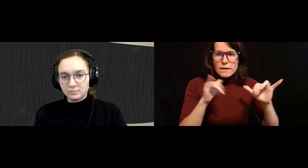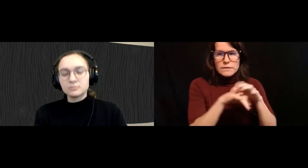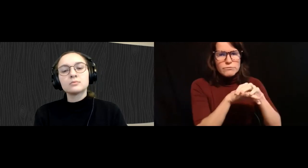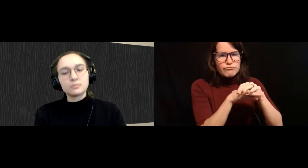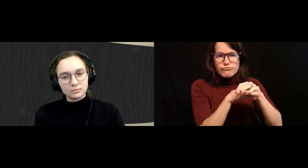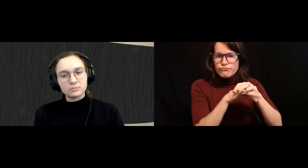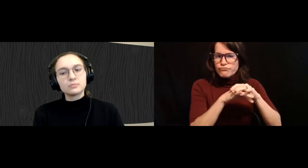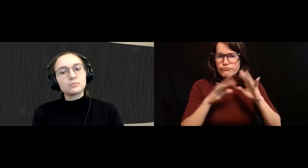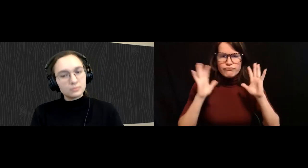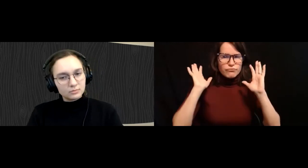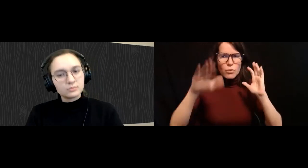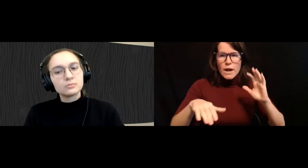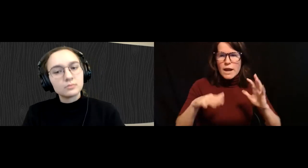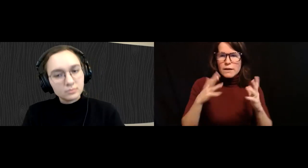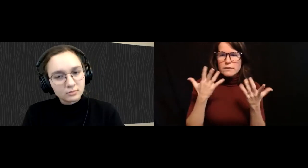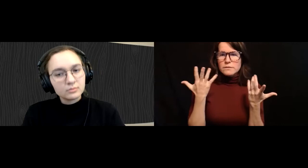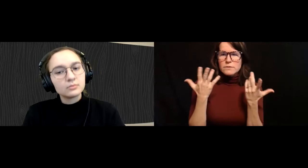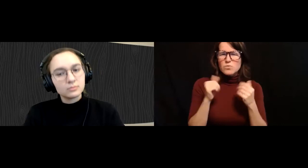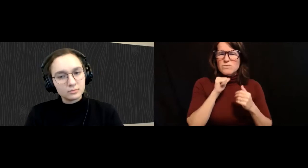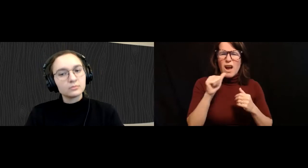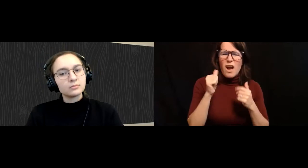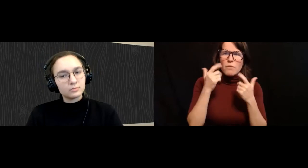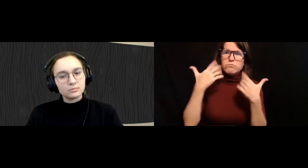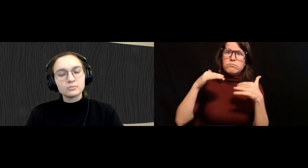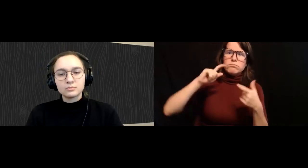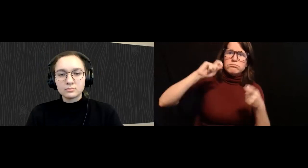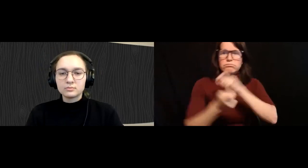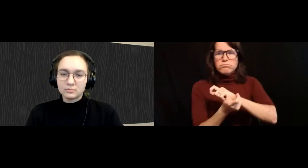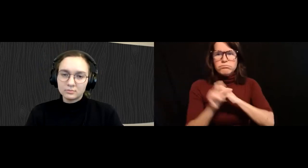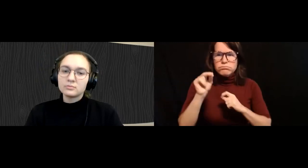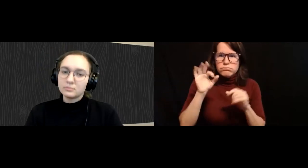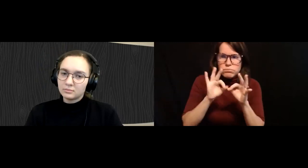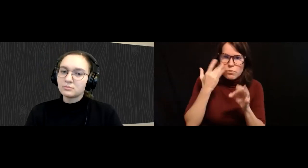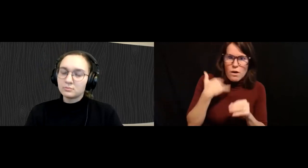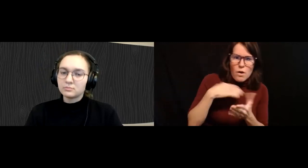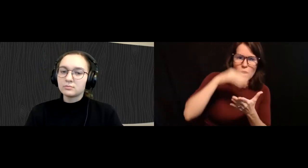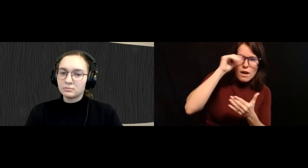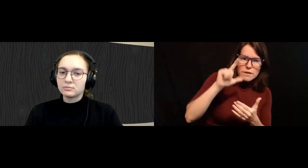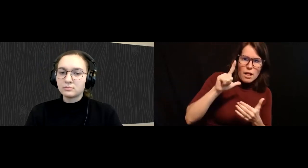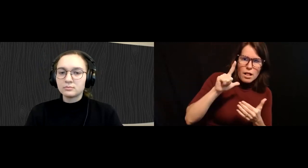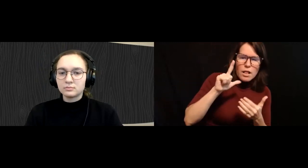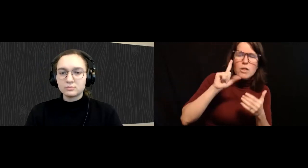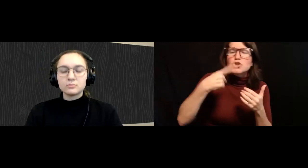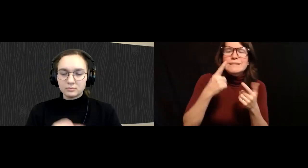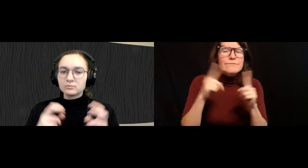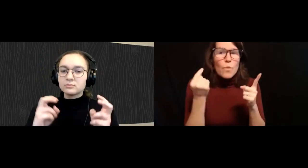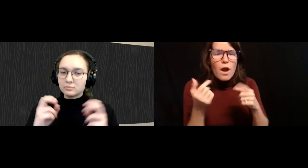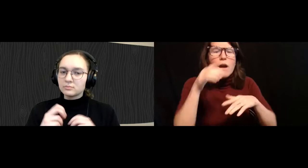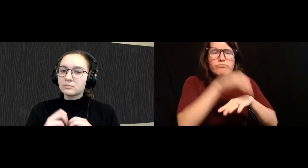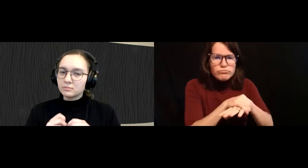I, of course, nod if I understand or not, or if I shake my head if I don't. It's a bit of a change, you know, from learning ASL,